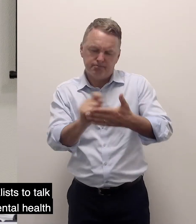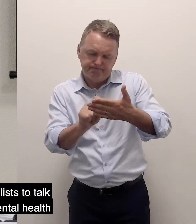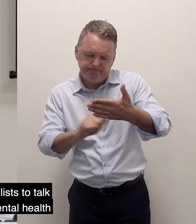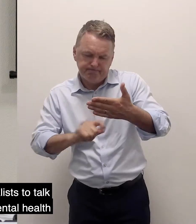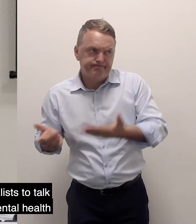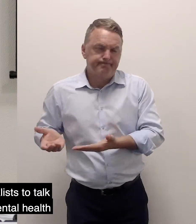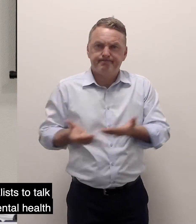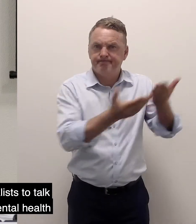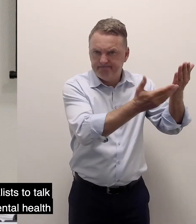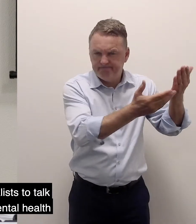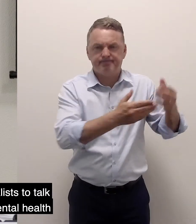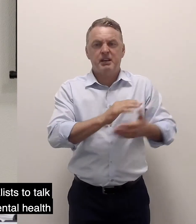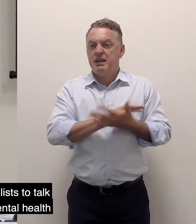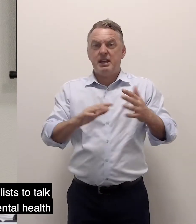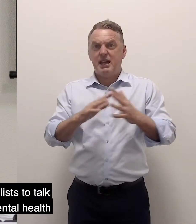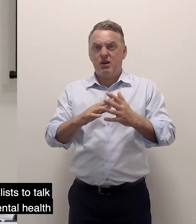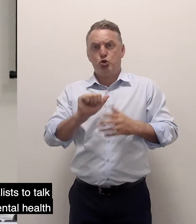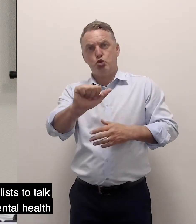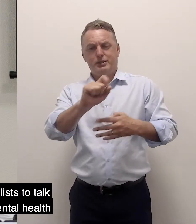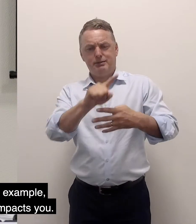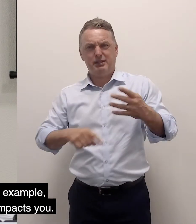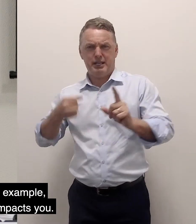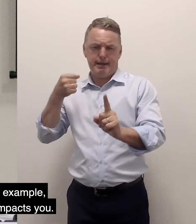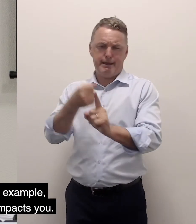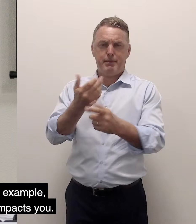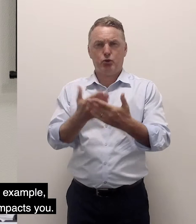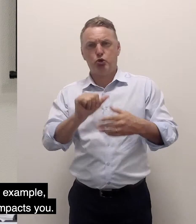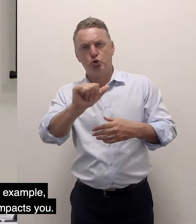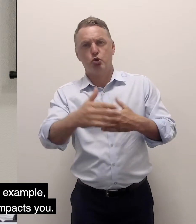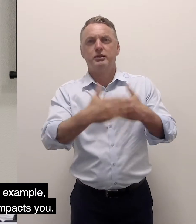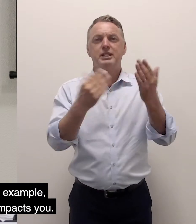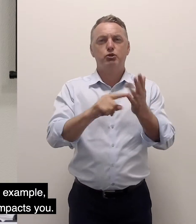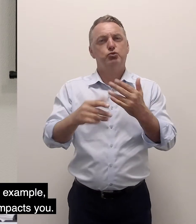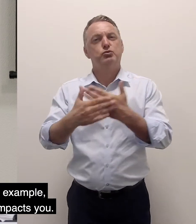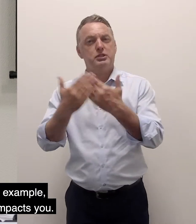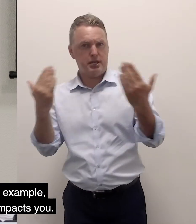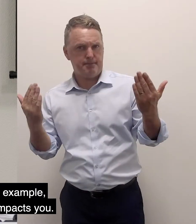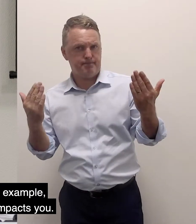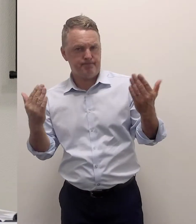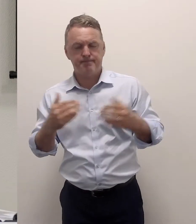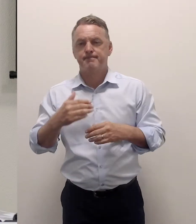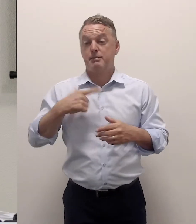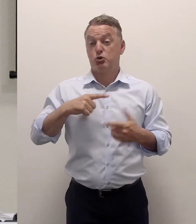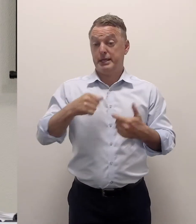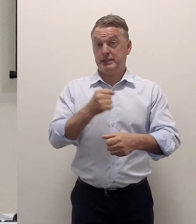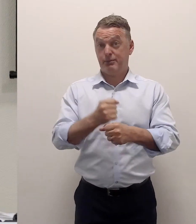getting specialists to talk about your mental health condition, for example, and how that impacts you,